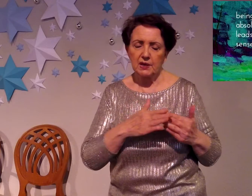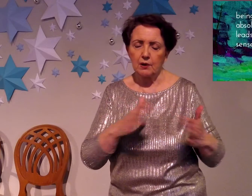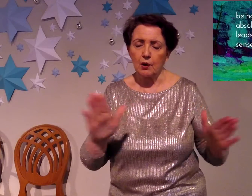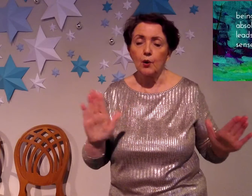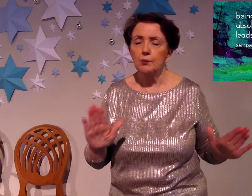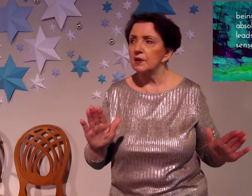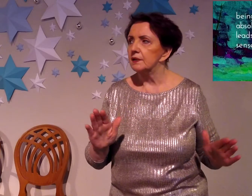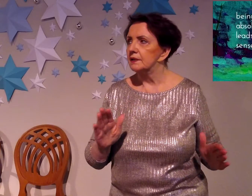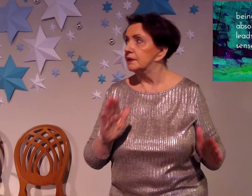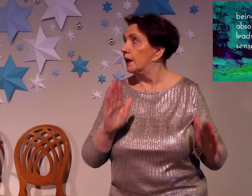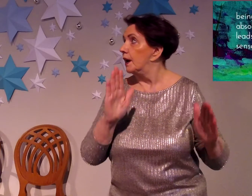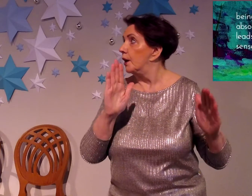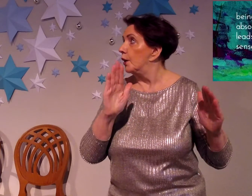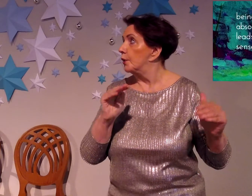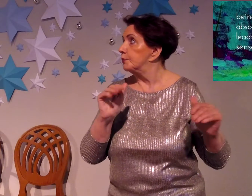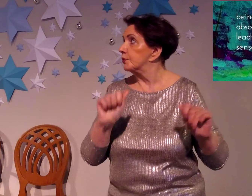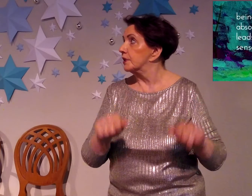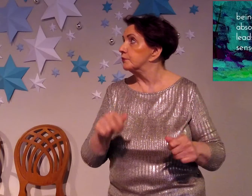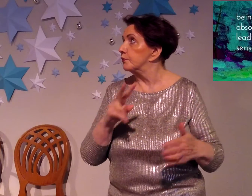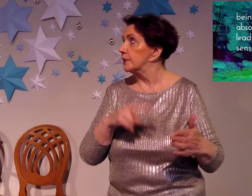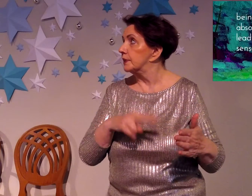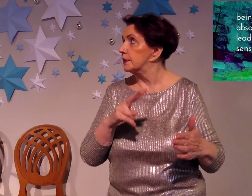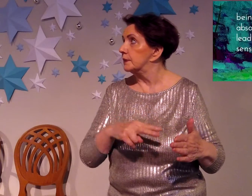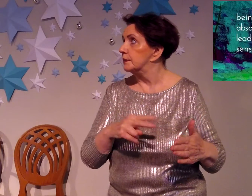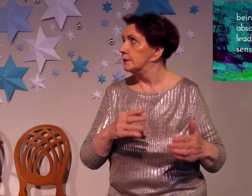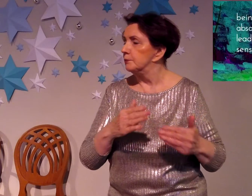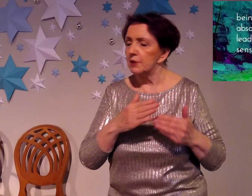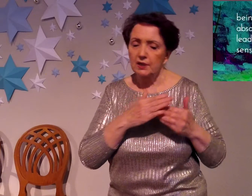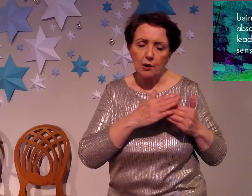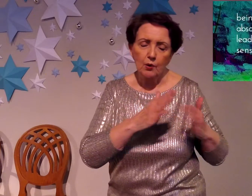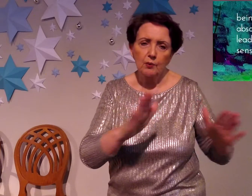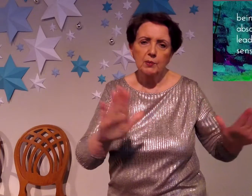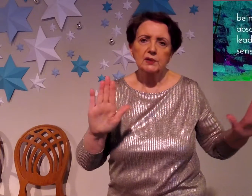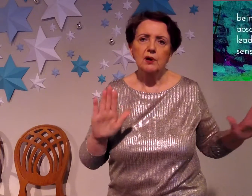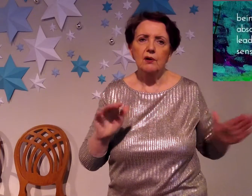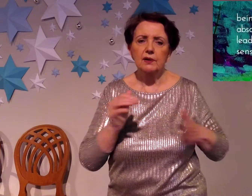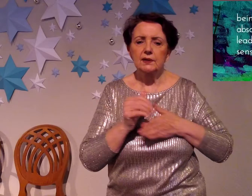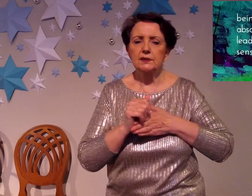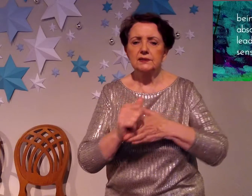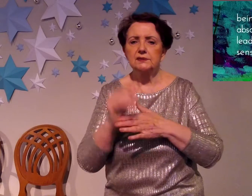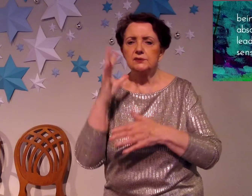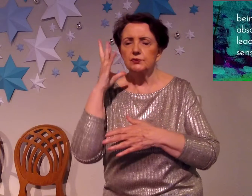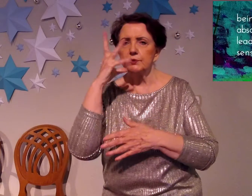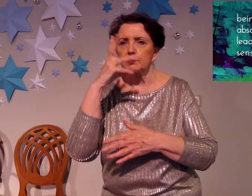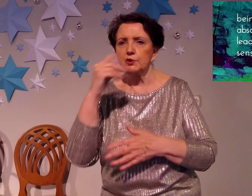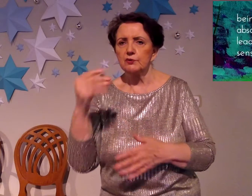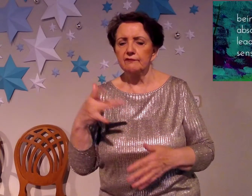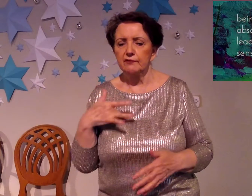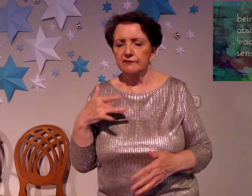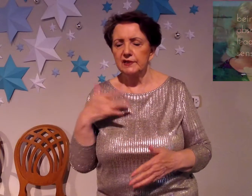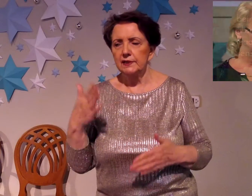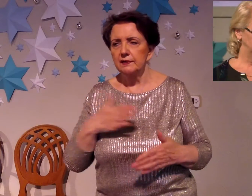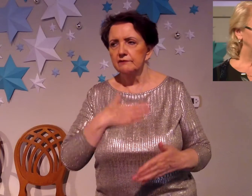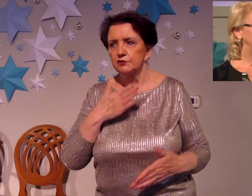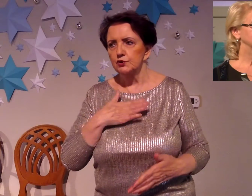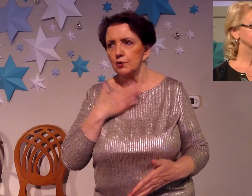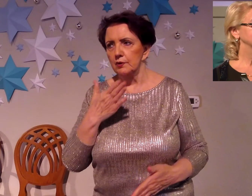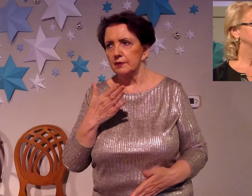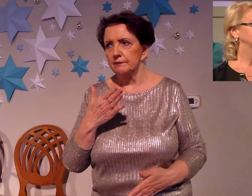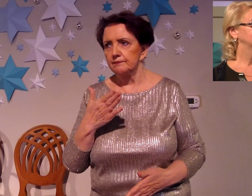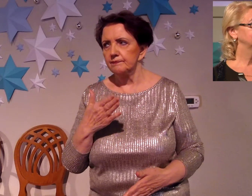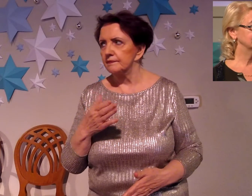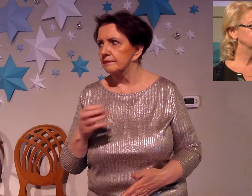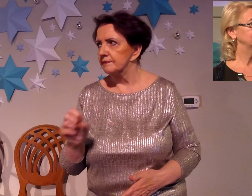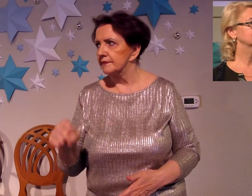can read this. Being open-hearted to absolutely everything leads to a beautiful sense of joy.